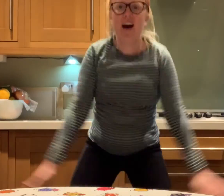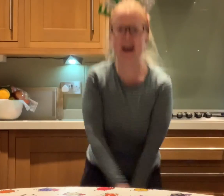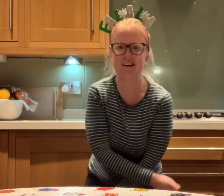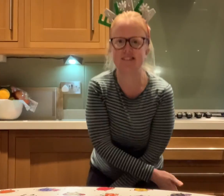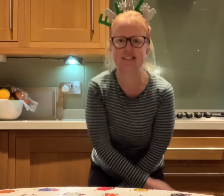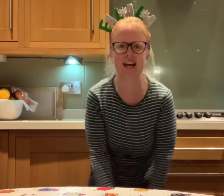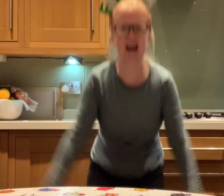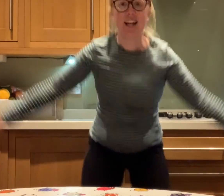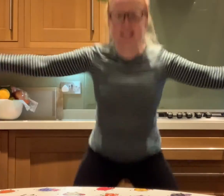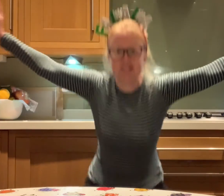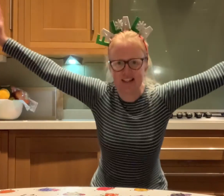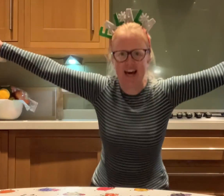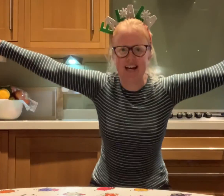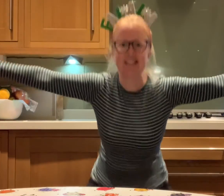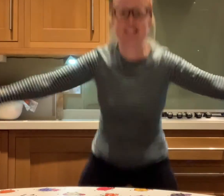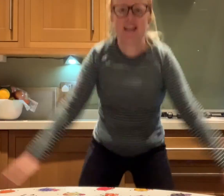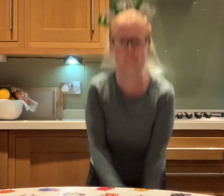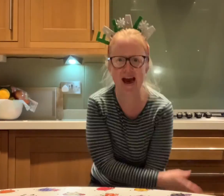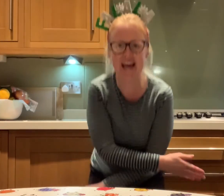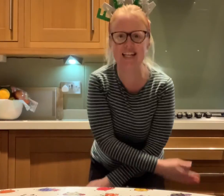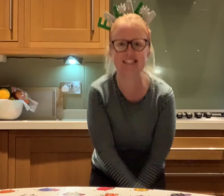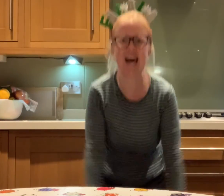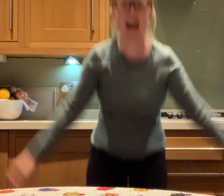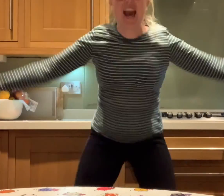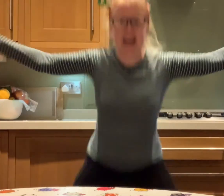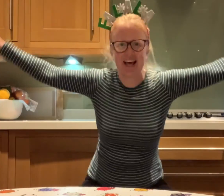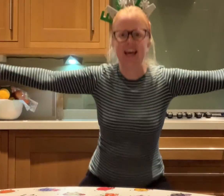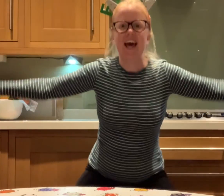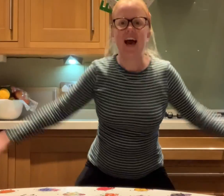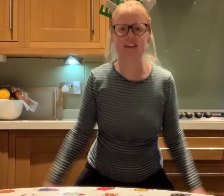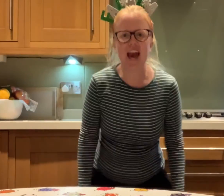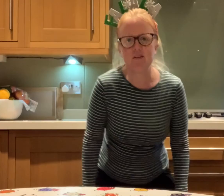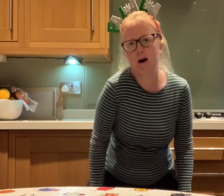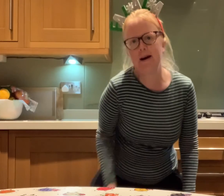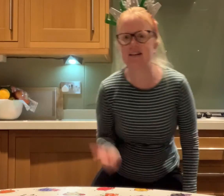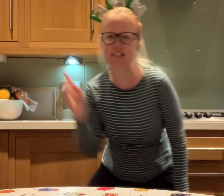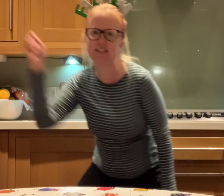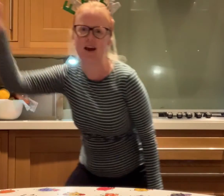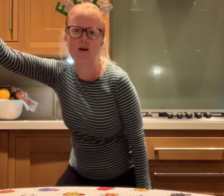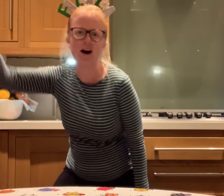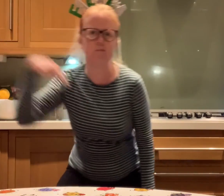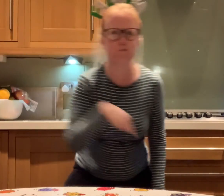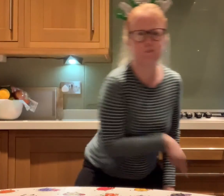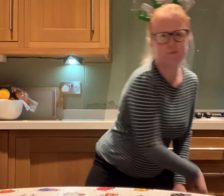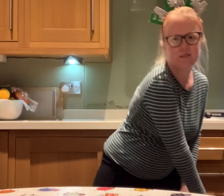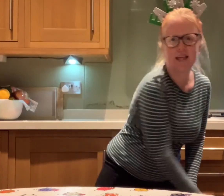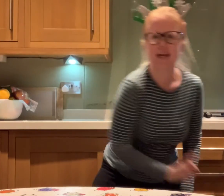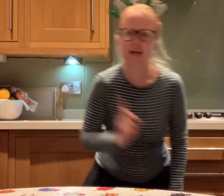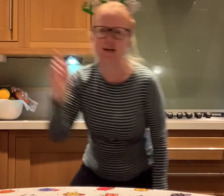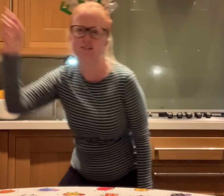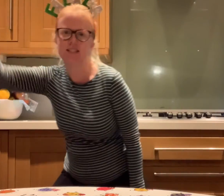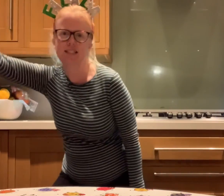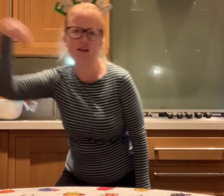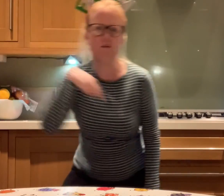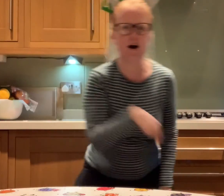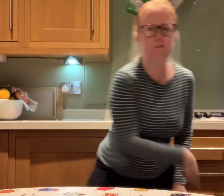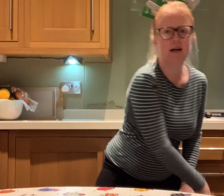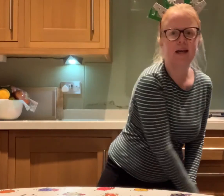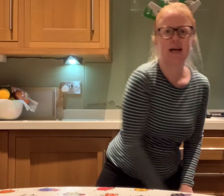Well done, little cooks. That's amazing. Okay, what about a disco arm? Do a disco arm. Can